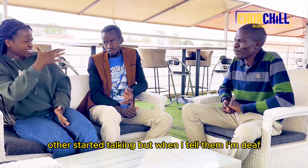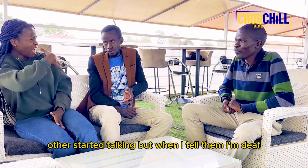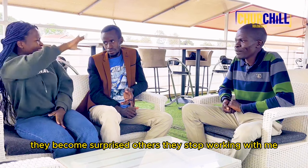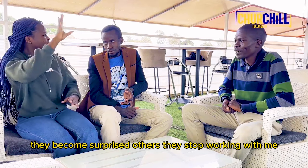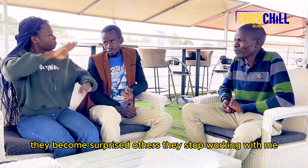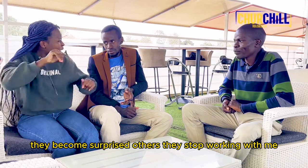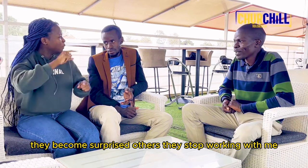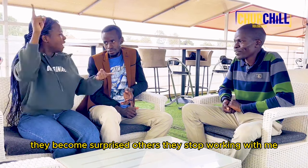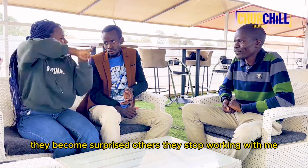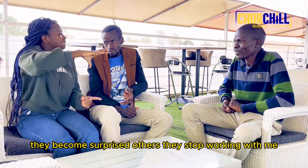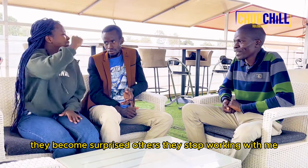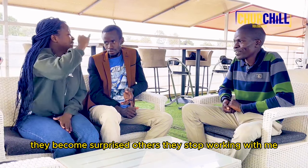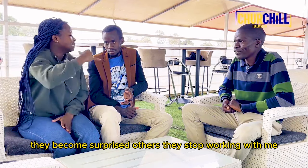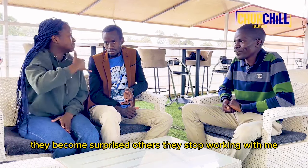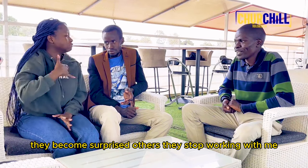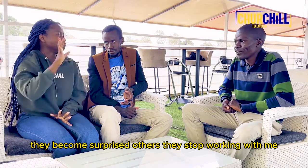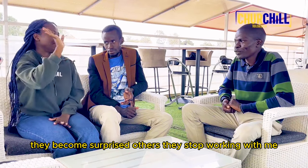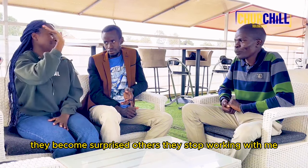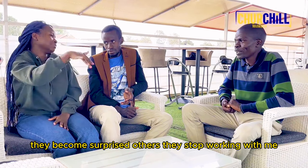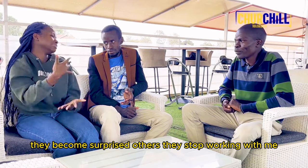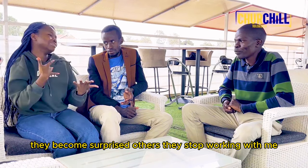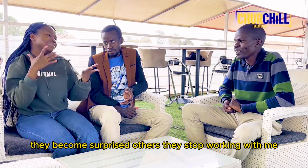deaf, they become surprised. Others, they stop working with me.